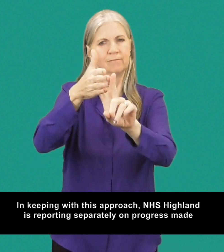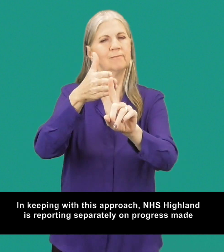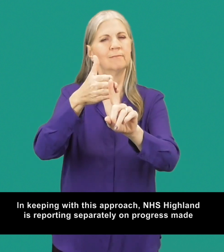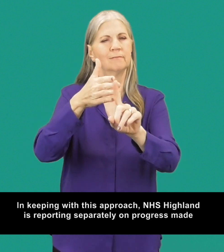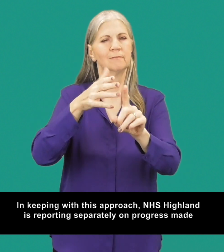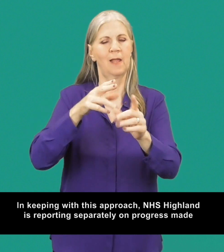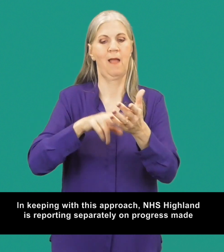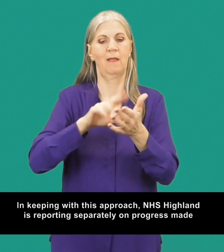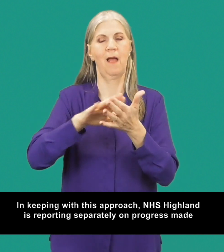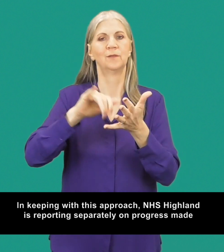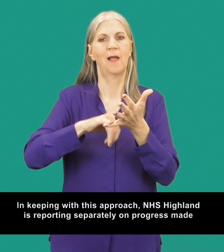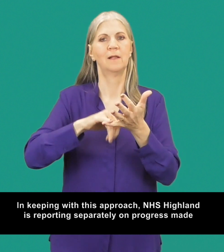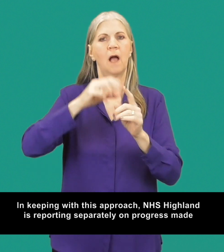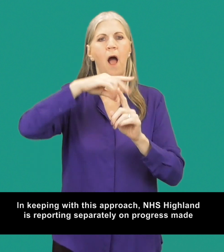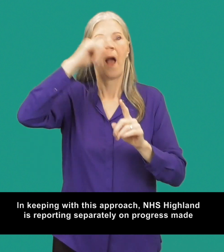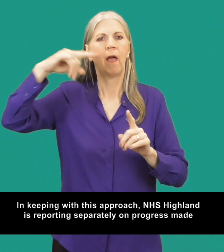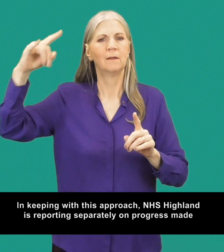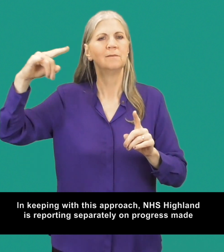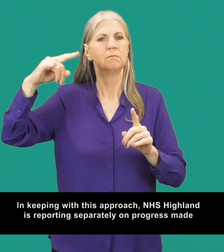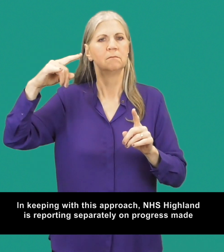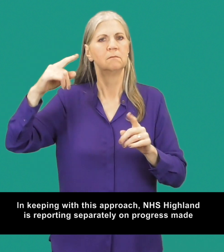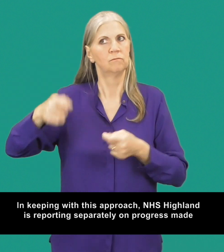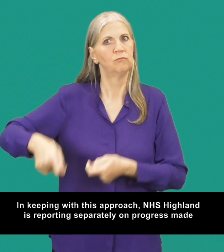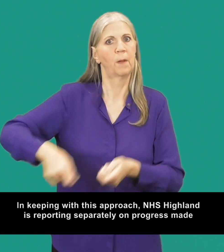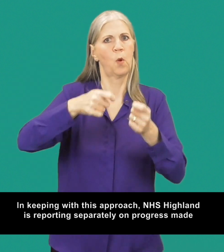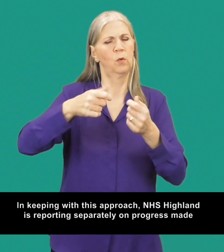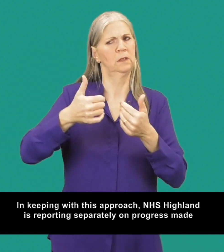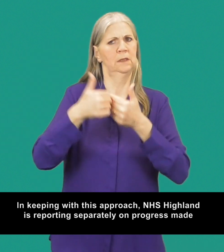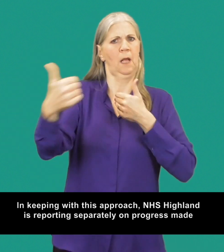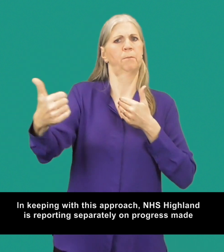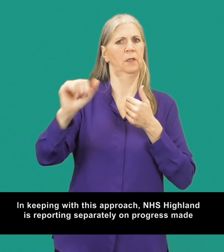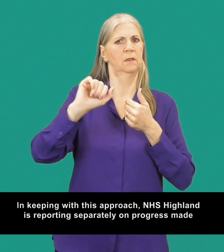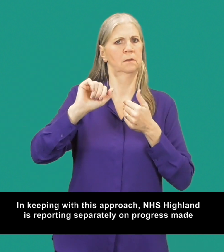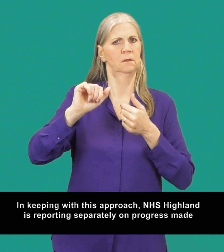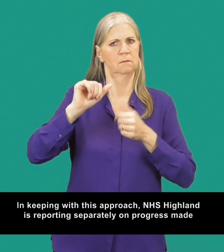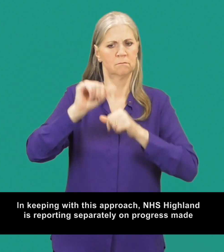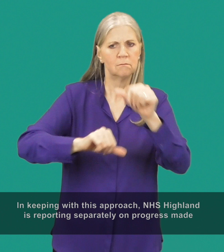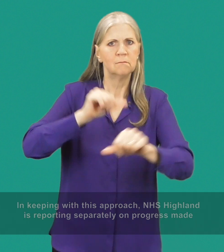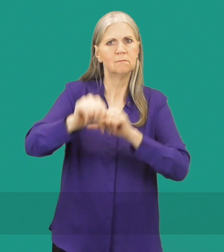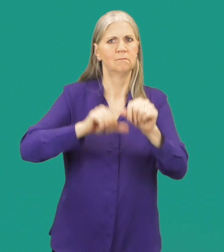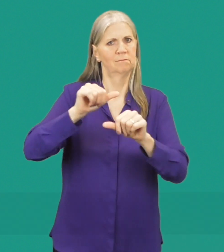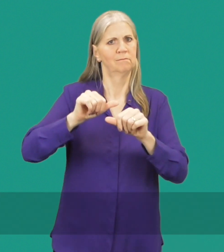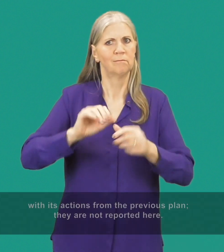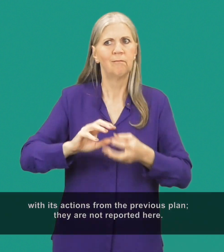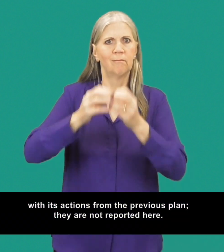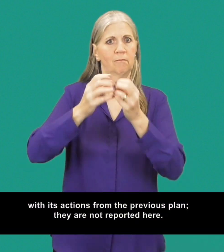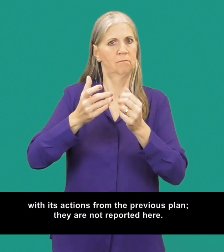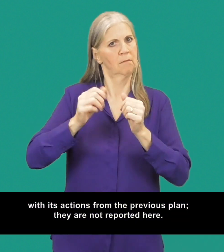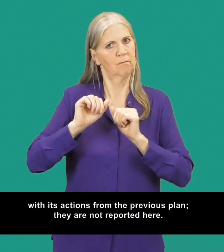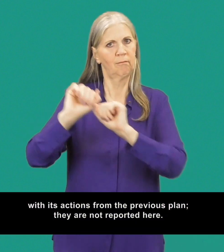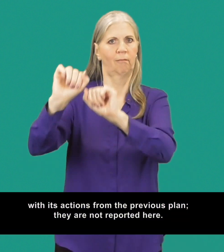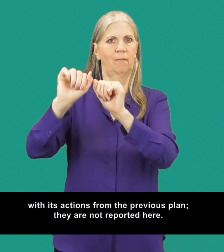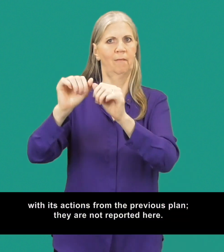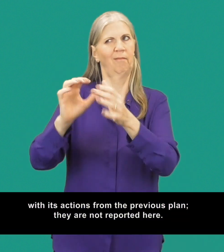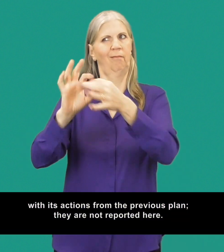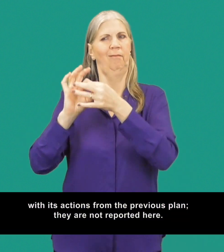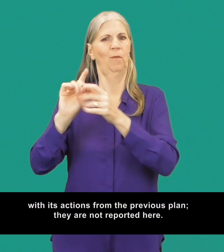reporting separately on progress made with its actions from the previous plan. They are not reported here.